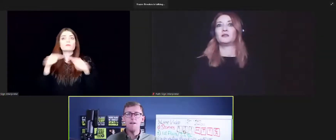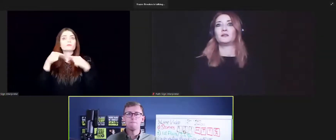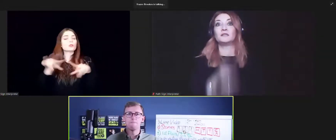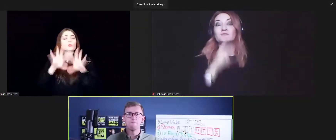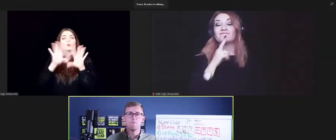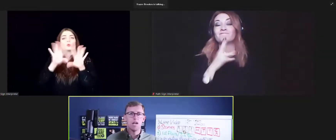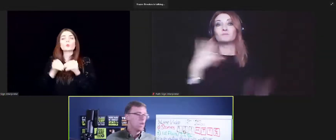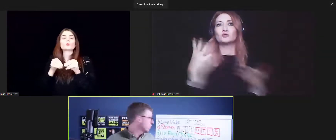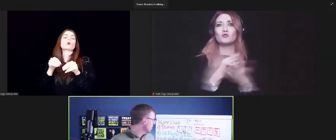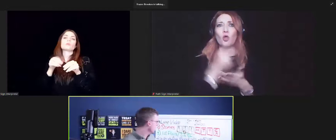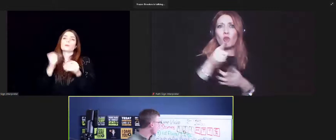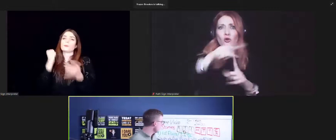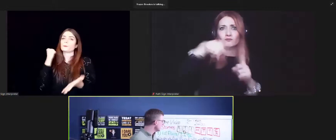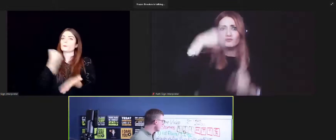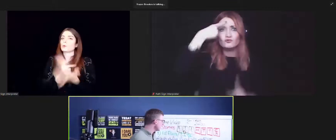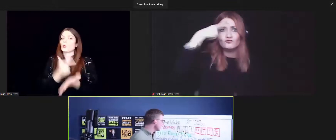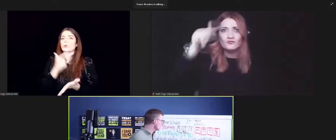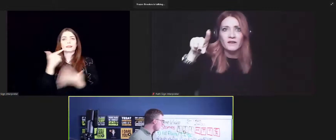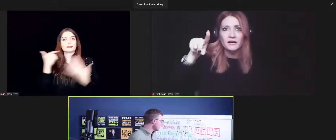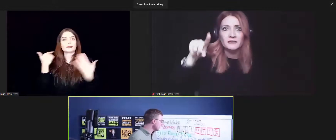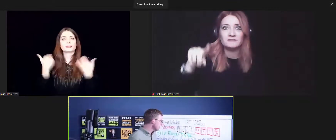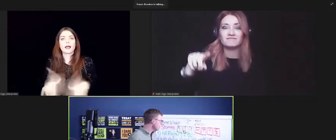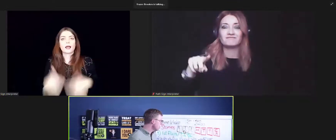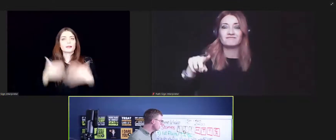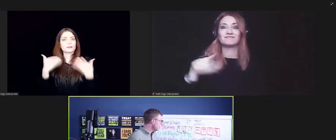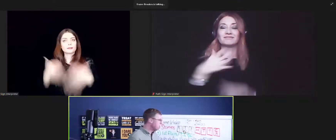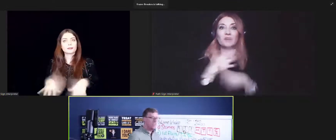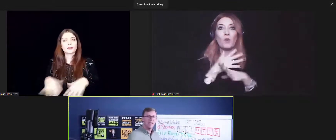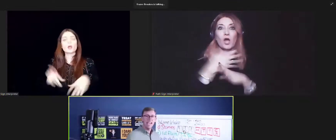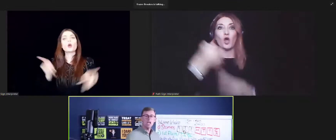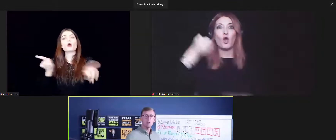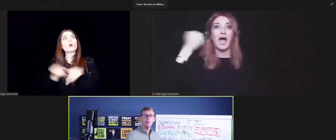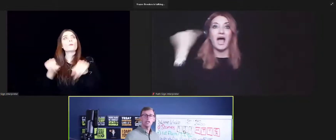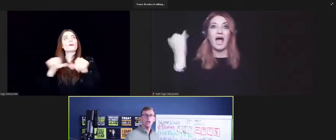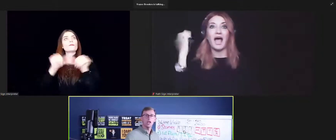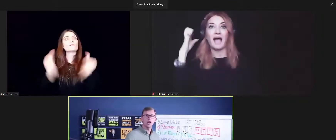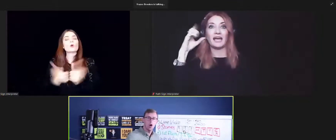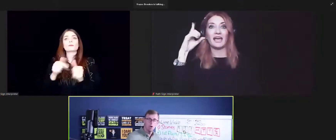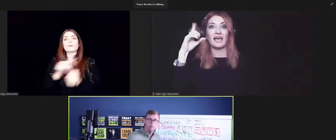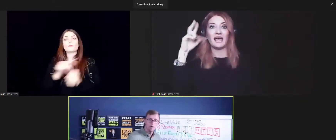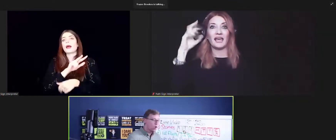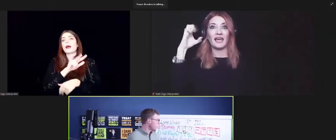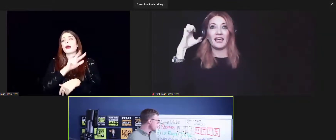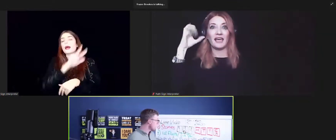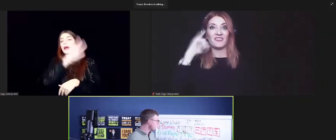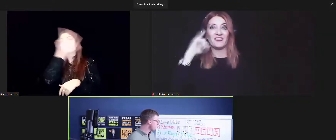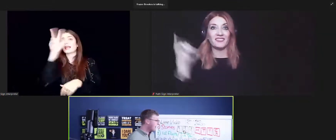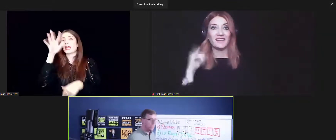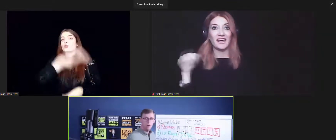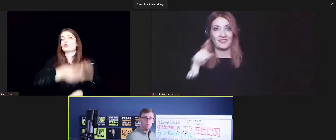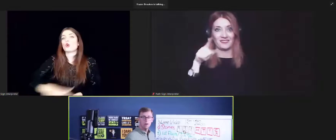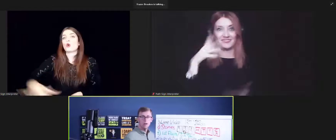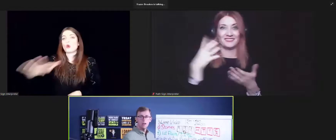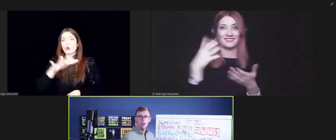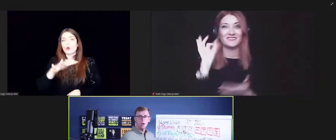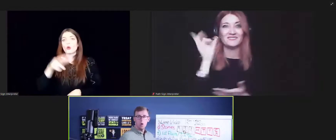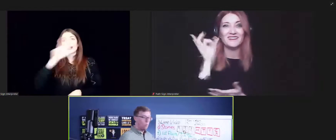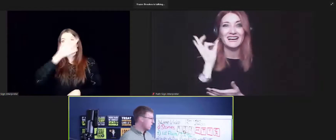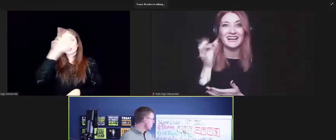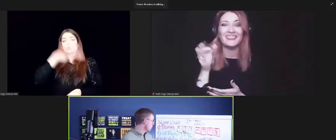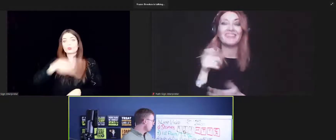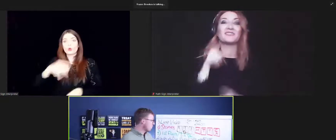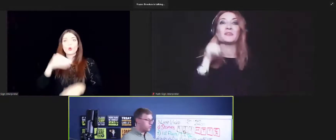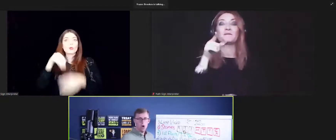Right? So this content is great, but the engagement is going to come when you give value,